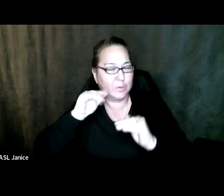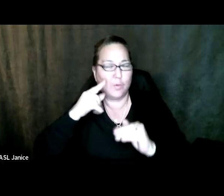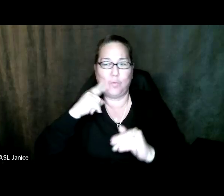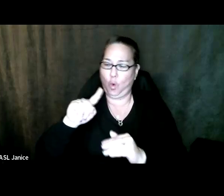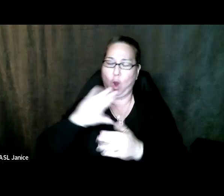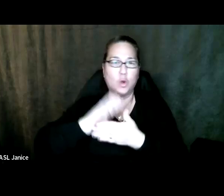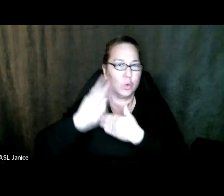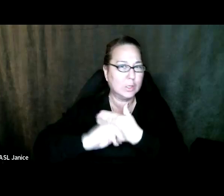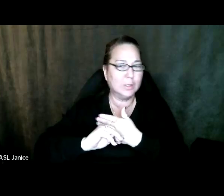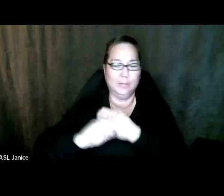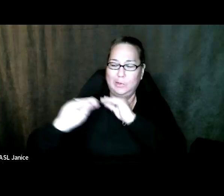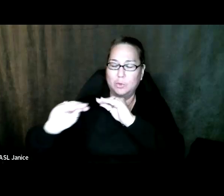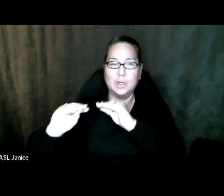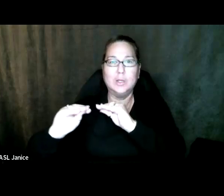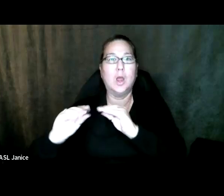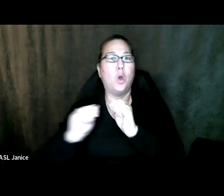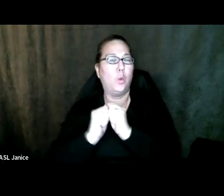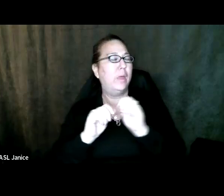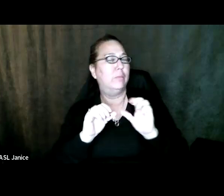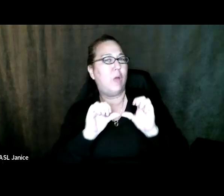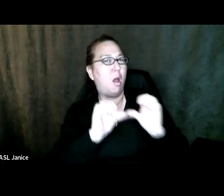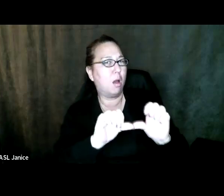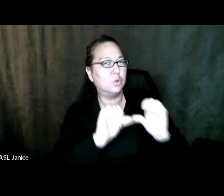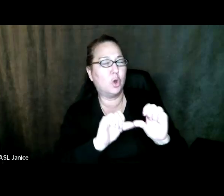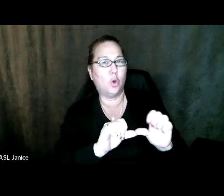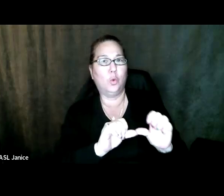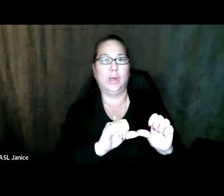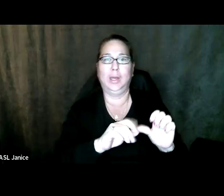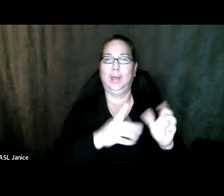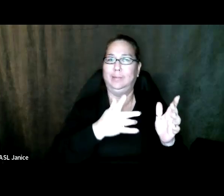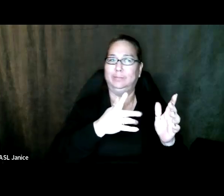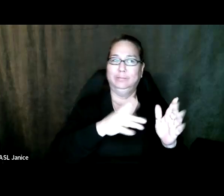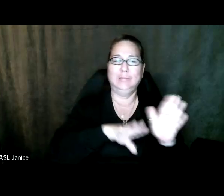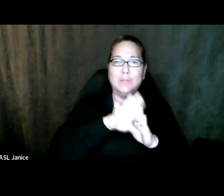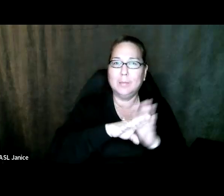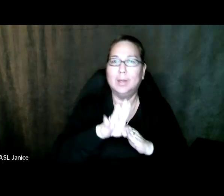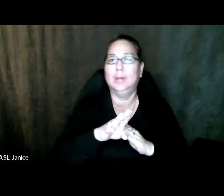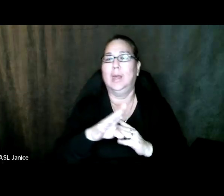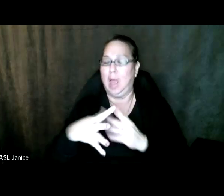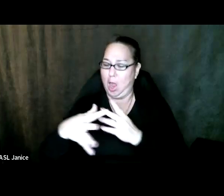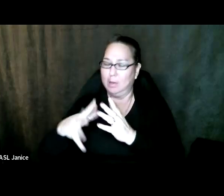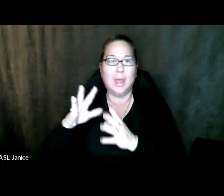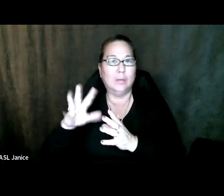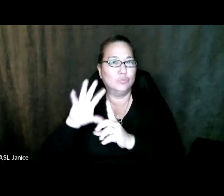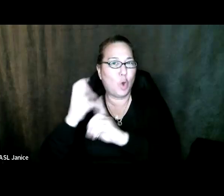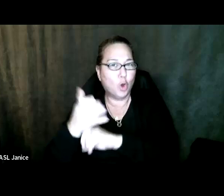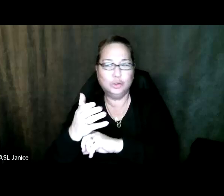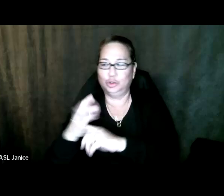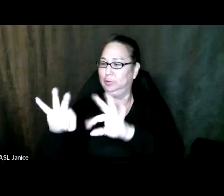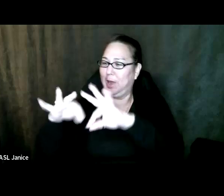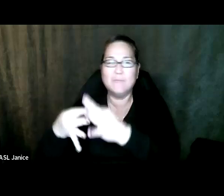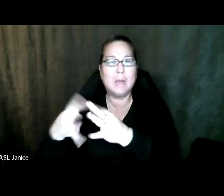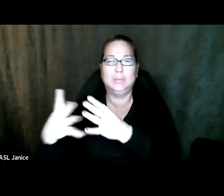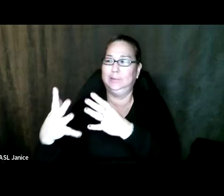with ongoing educator development and a focus on school climate and culture and family engagement.